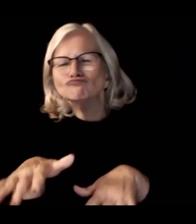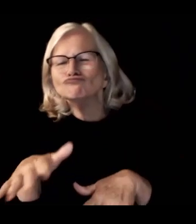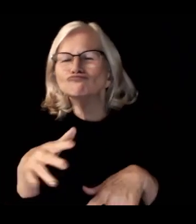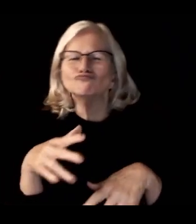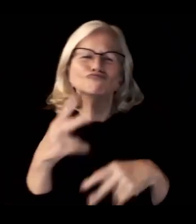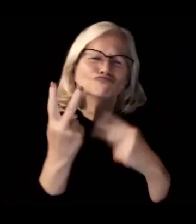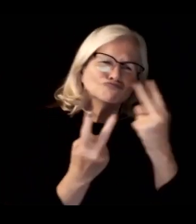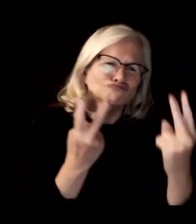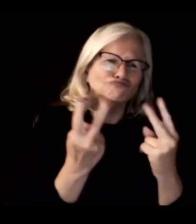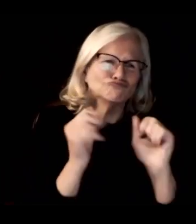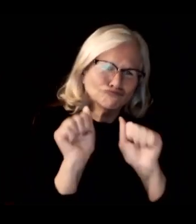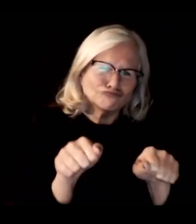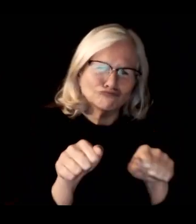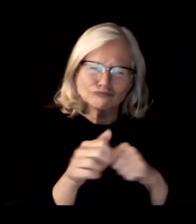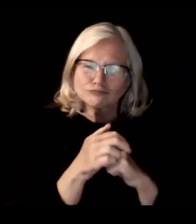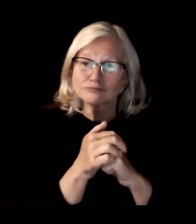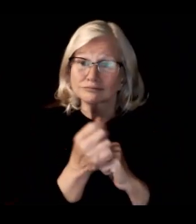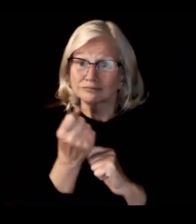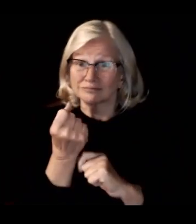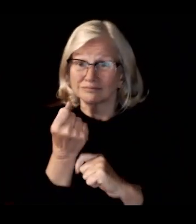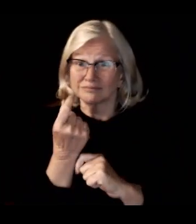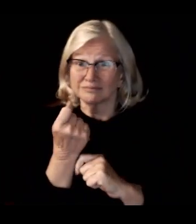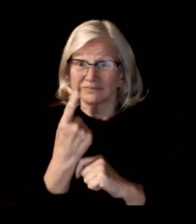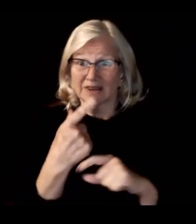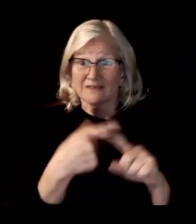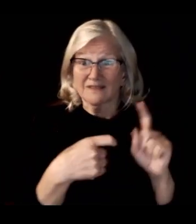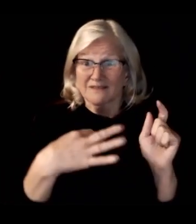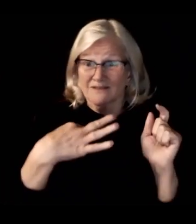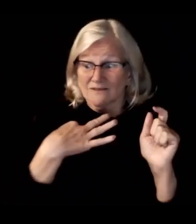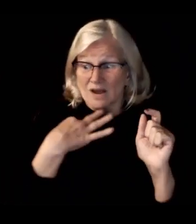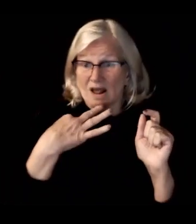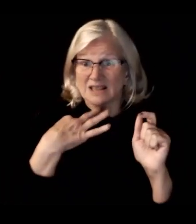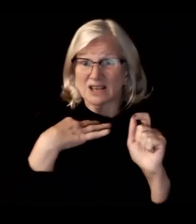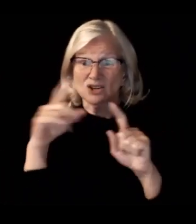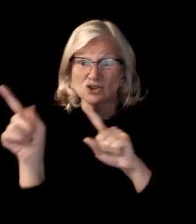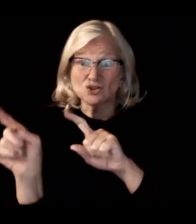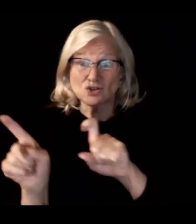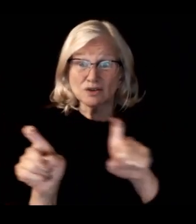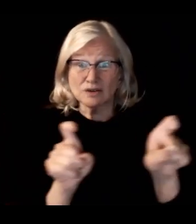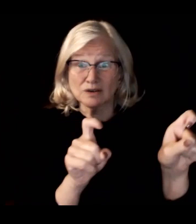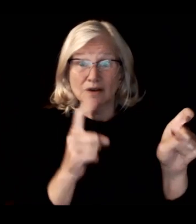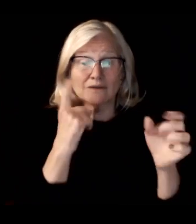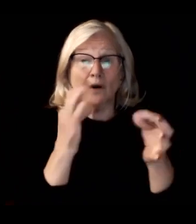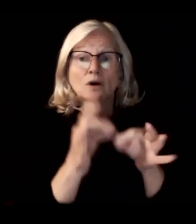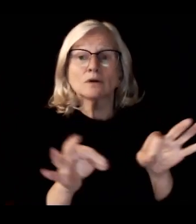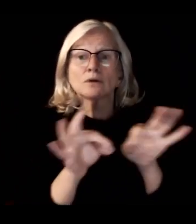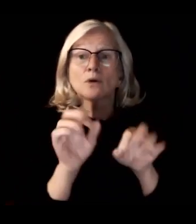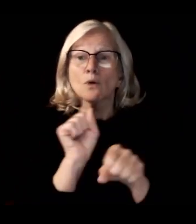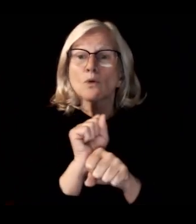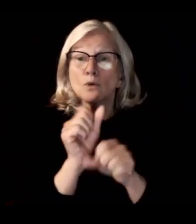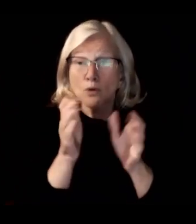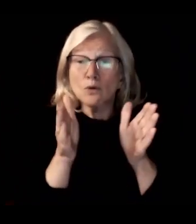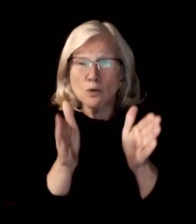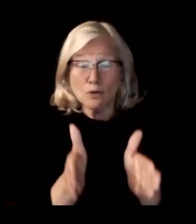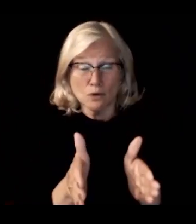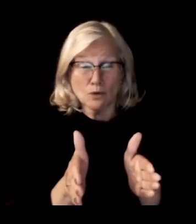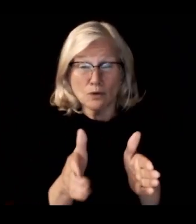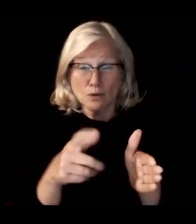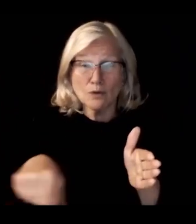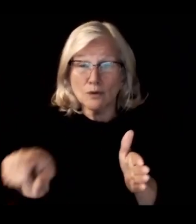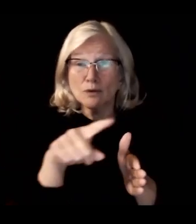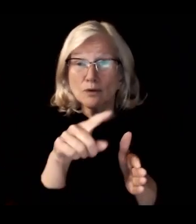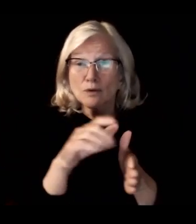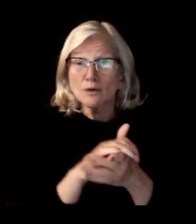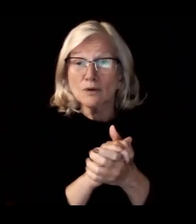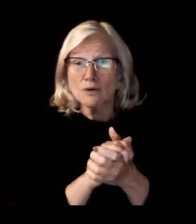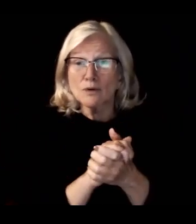From the voluntary survey that we did on essential caregivers, 380 long-term care facilities participated in our